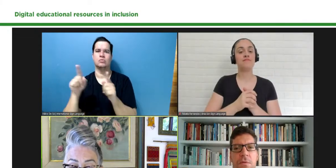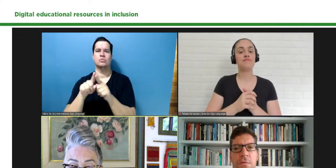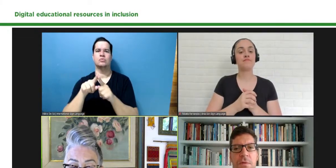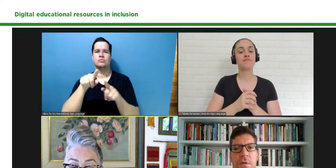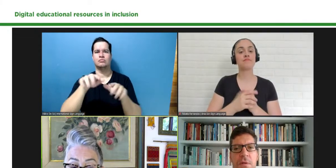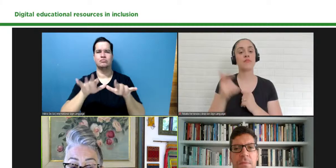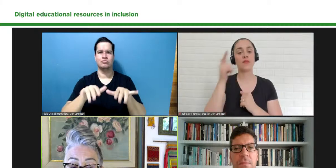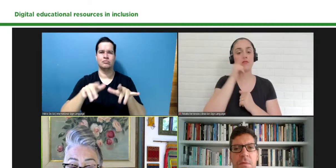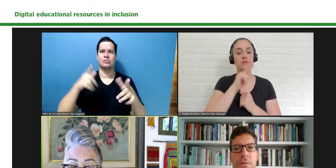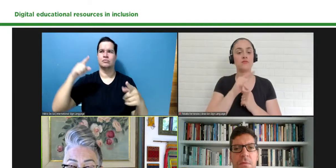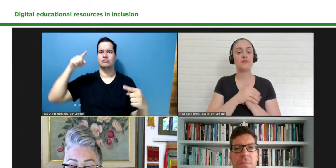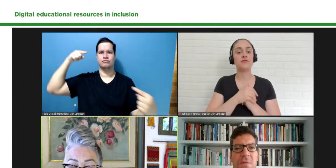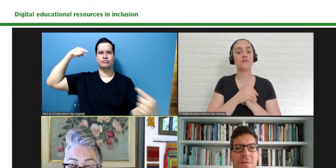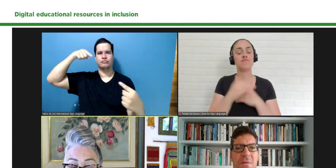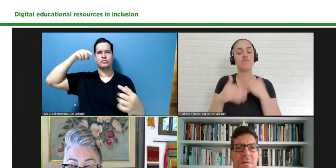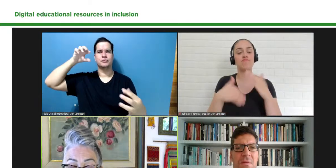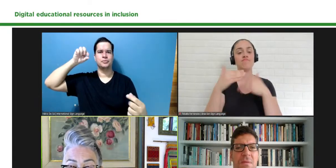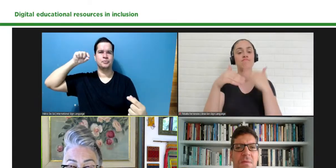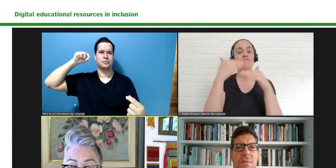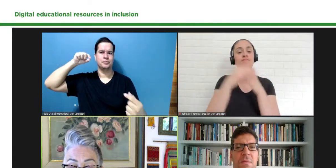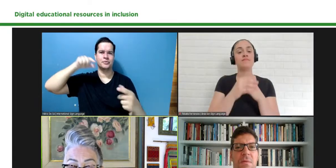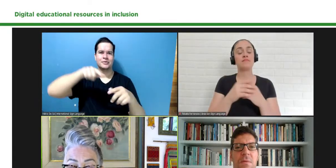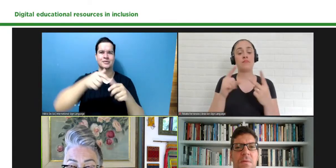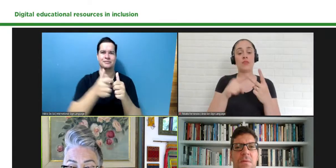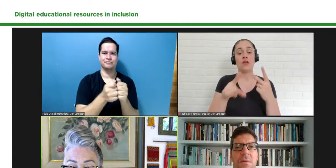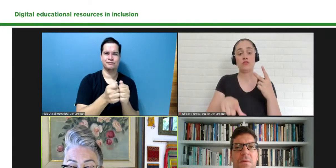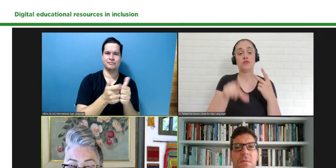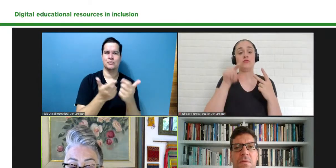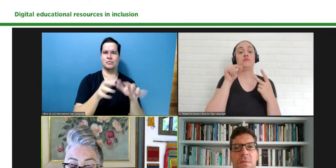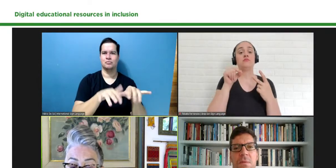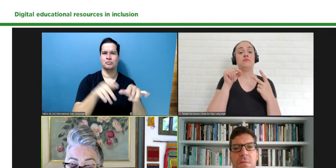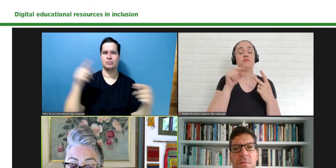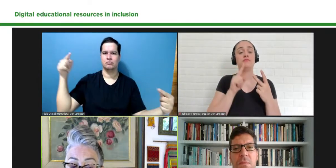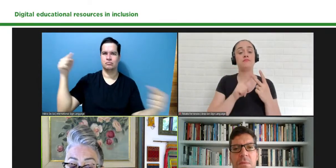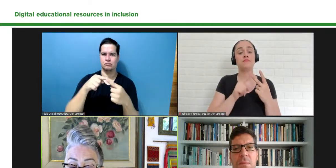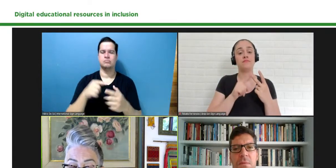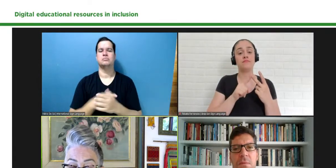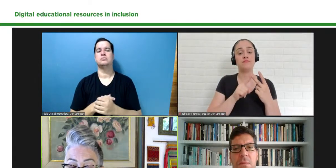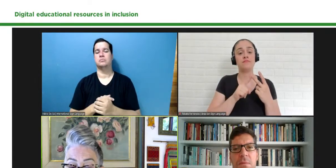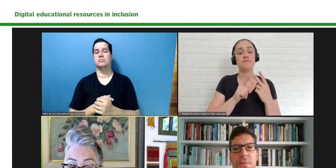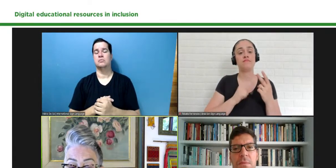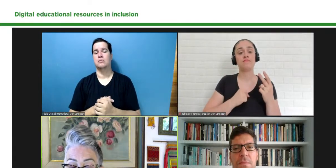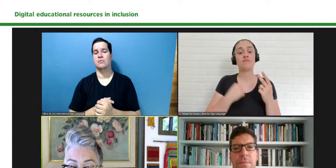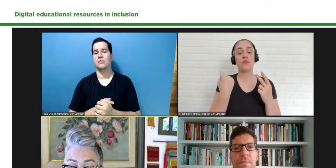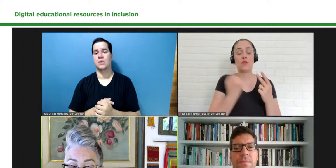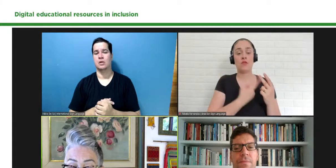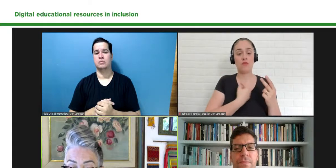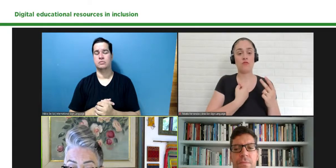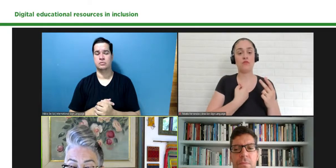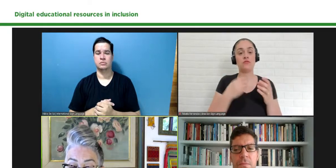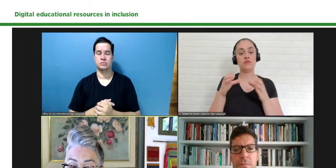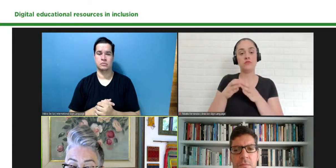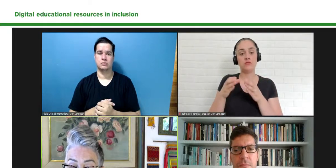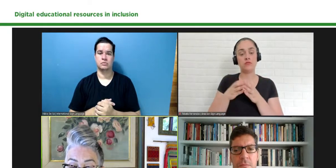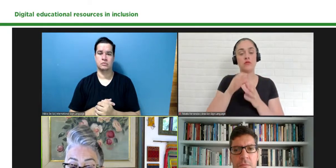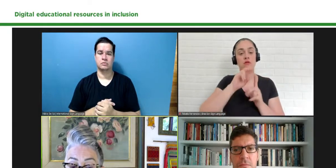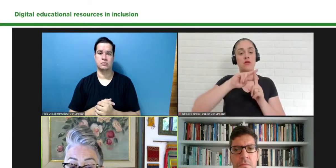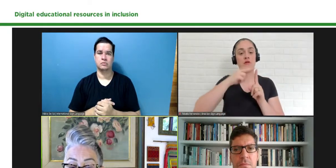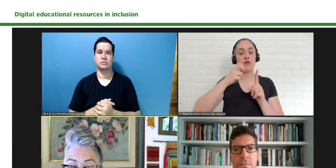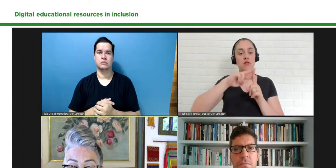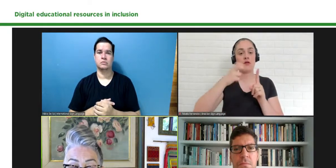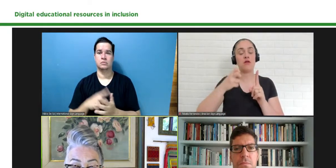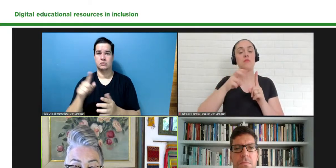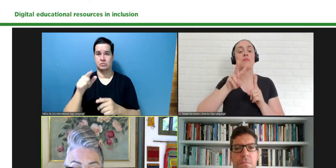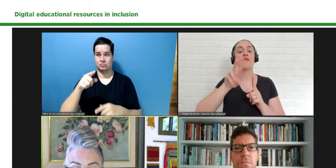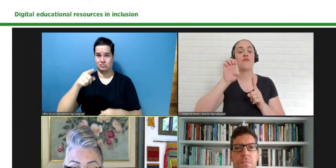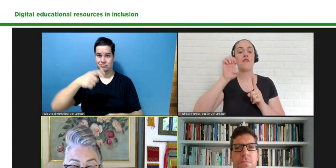panel. Decision two, we decided to transform our accessible culture mobile app called Venka into